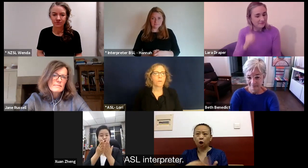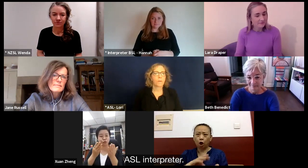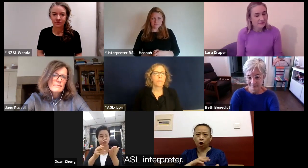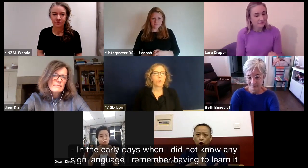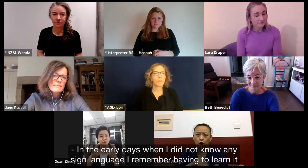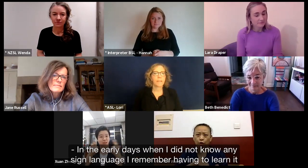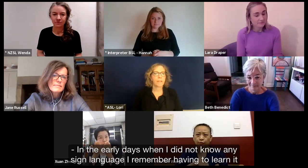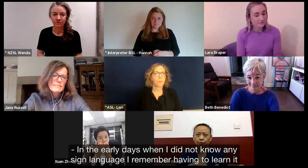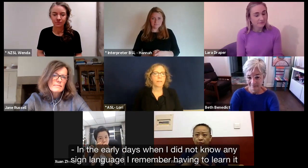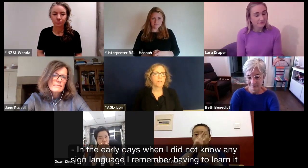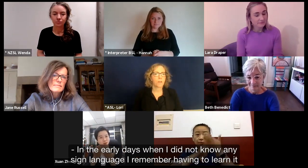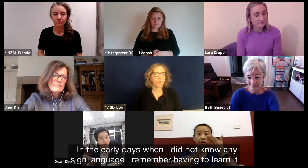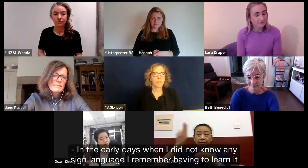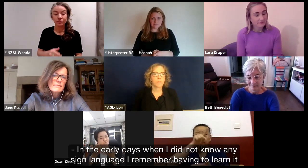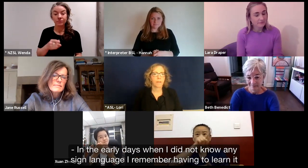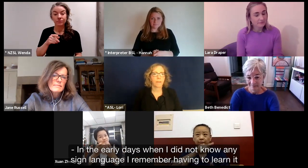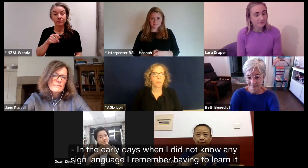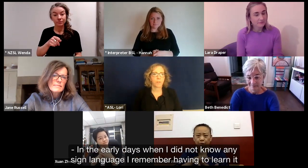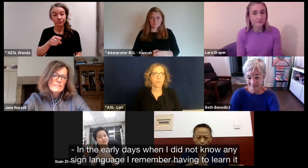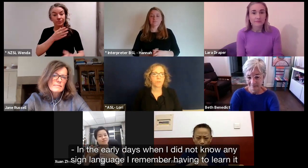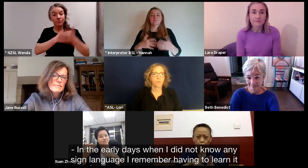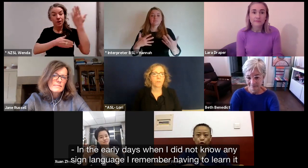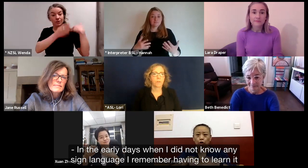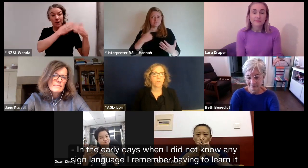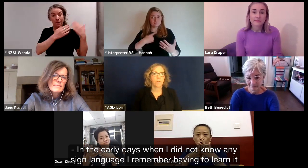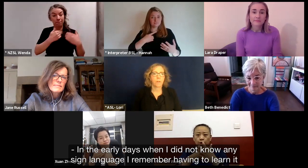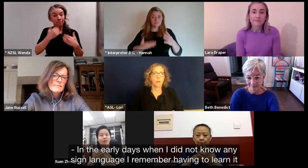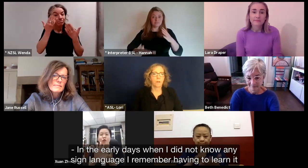So, in the early days when I did not know any sign language,